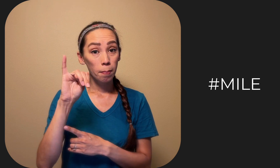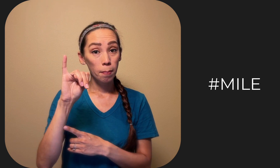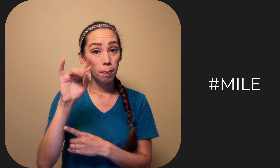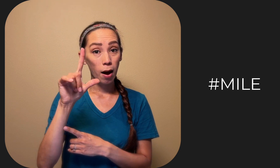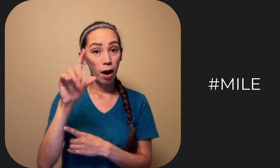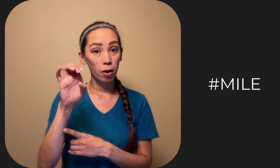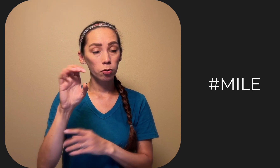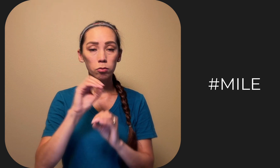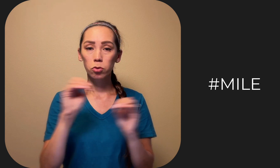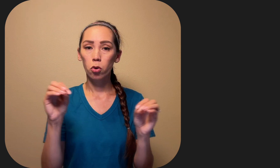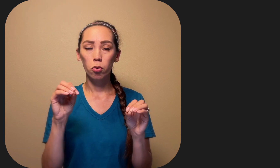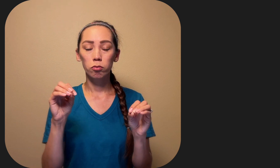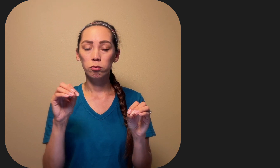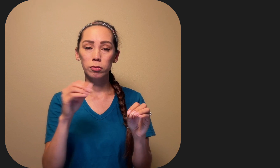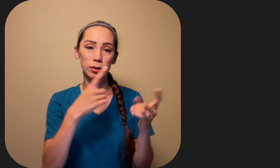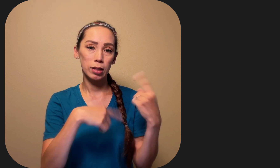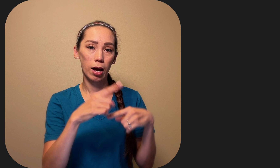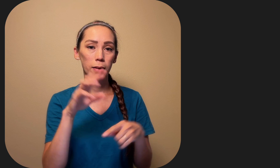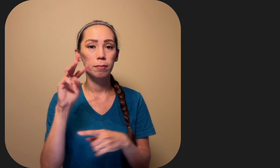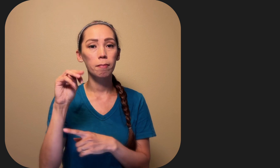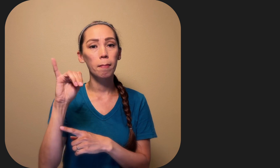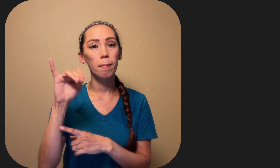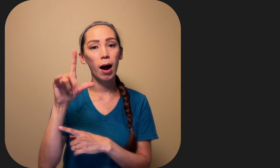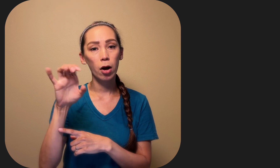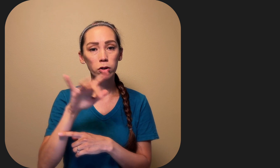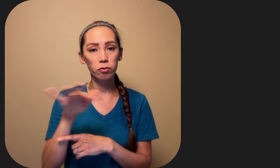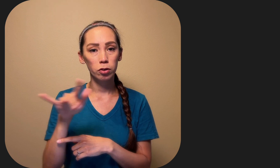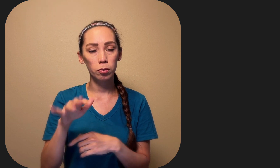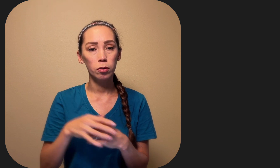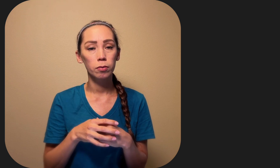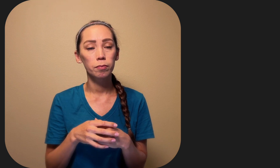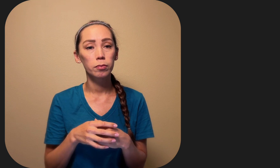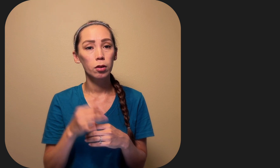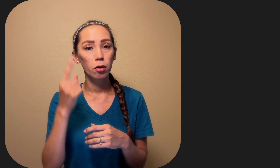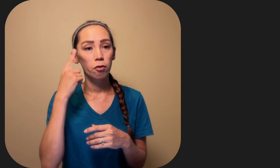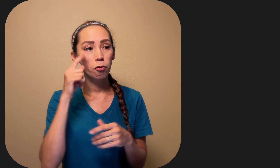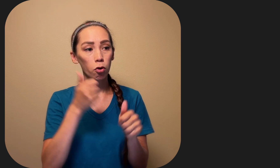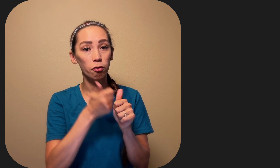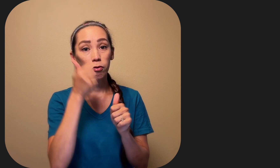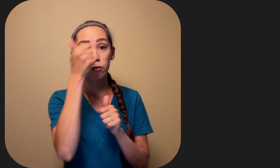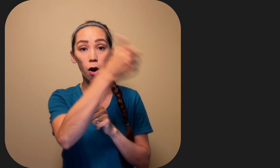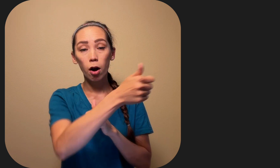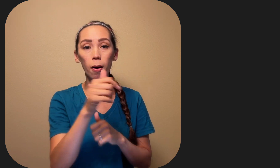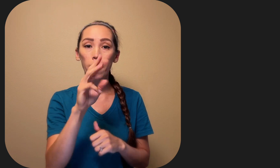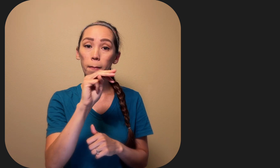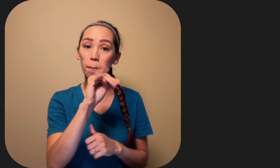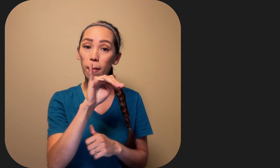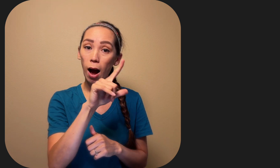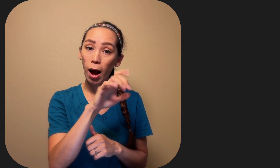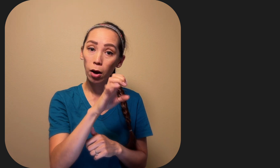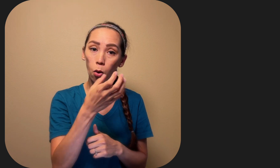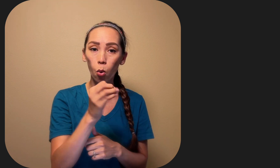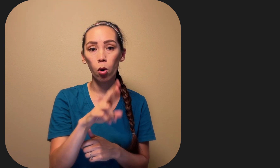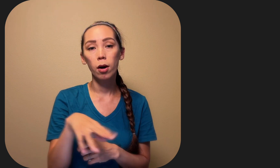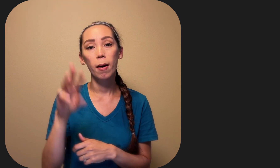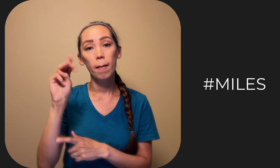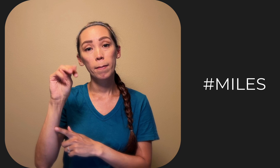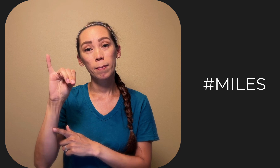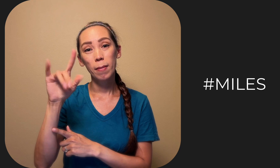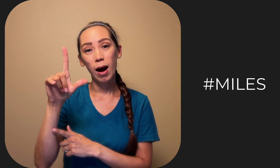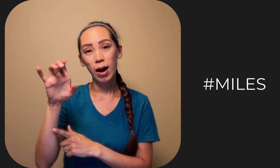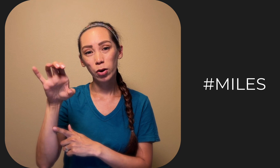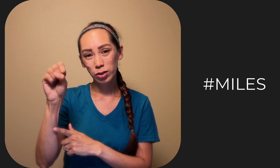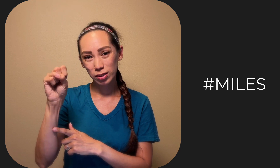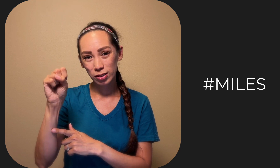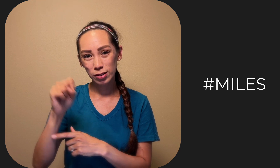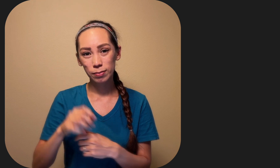Next word is mile. So there is no sign for this. You would just fingerspell that. For distance, you would say mile or